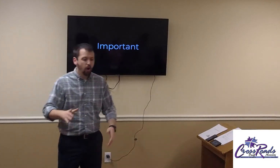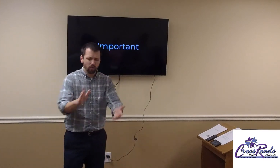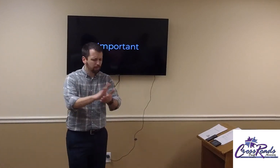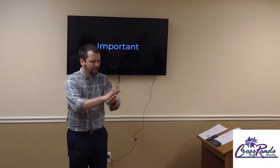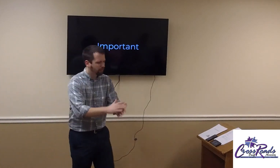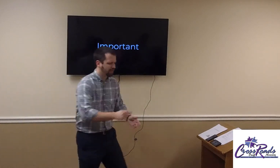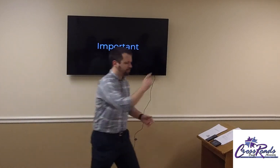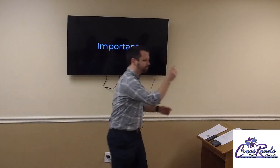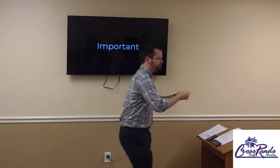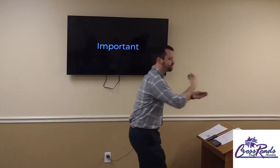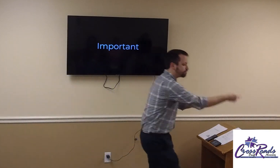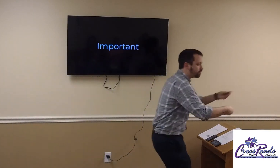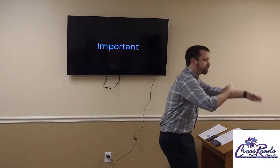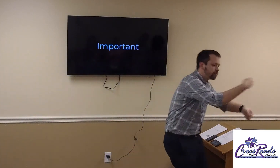Oh, what was that?